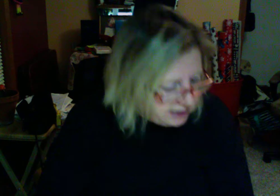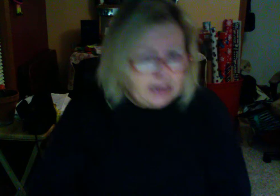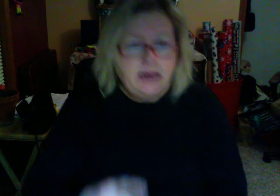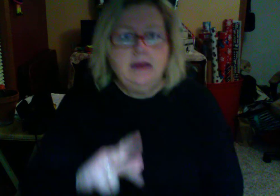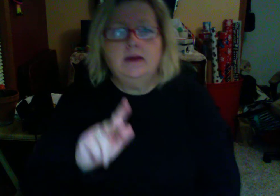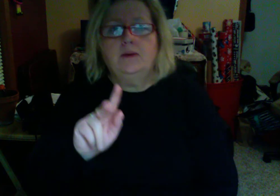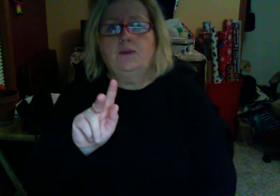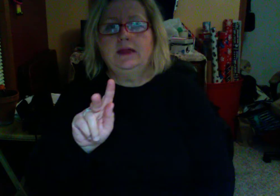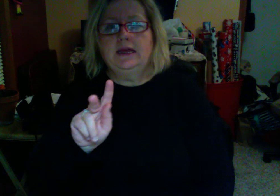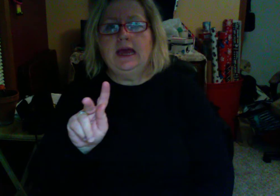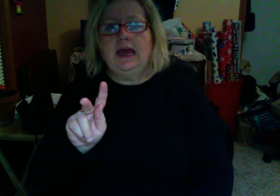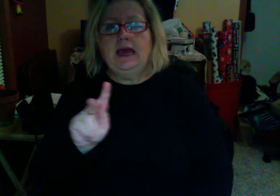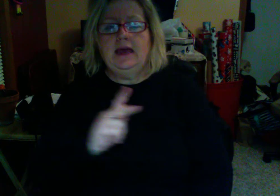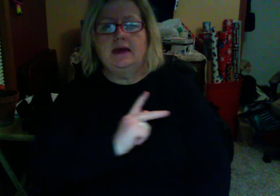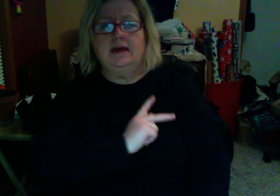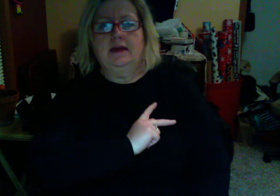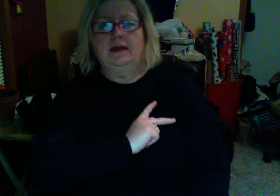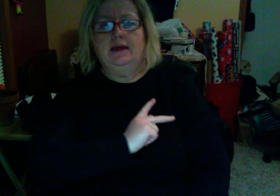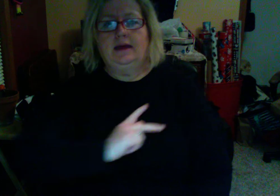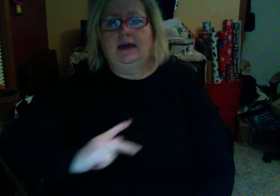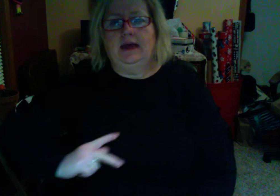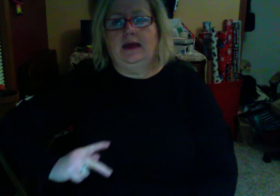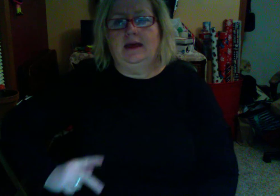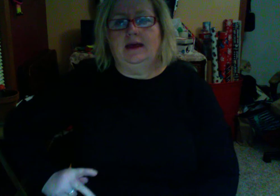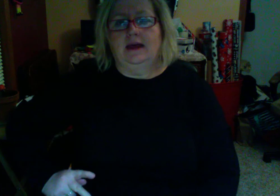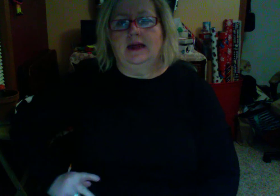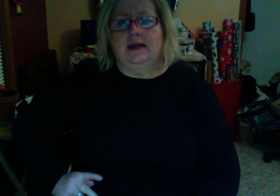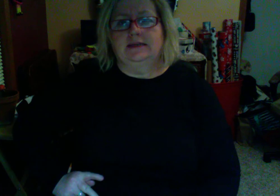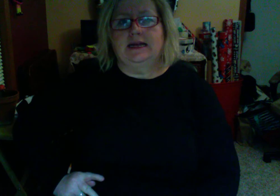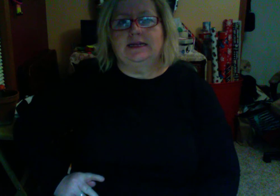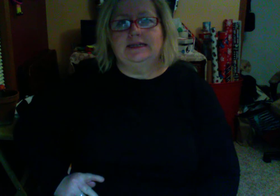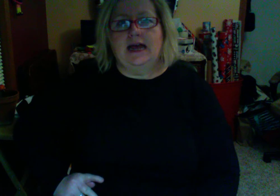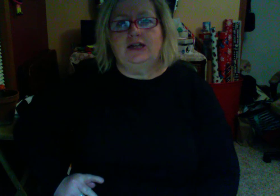King with the K, king. It's like a sash.